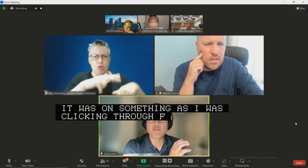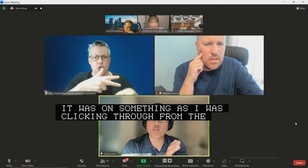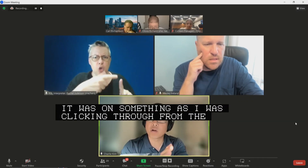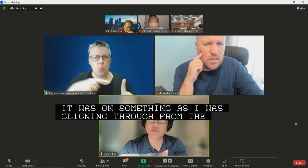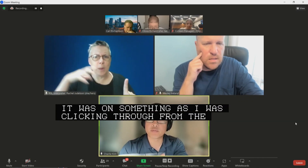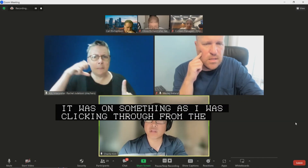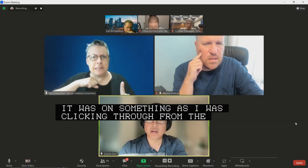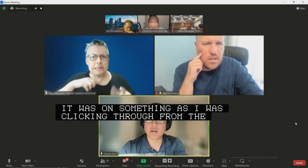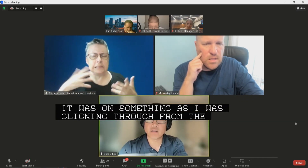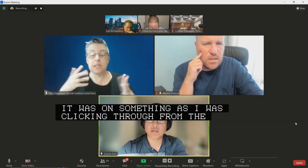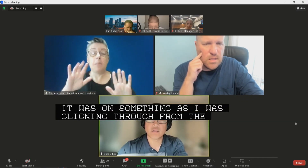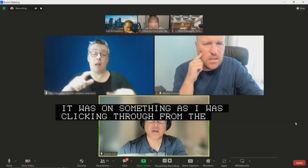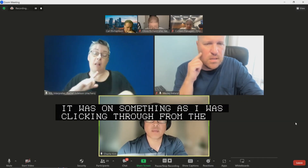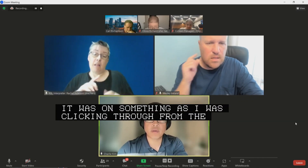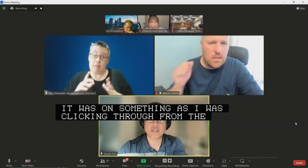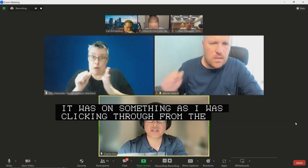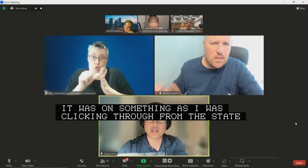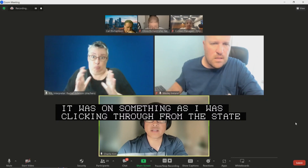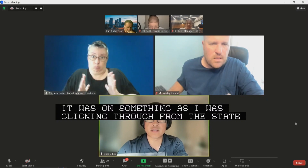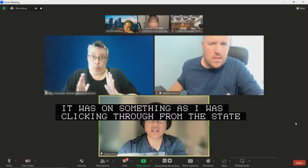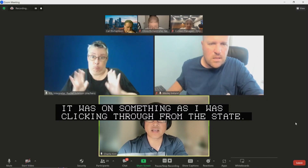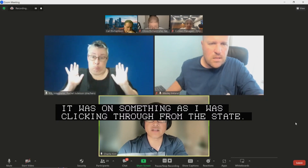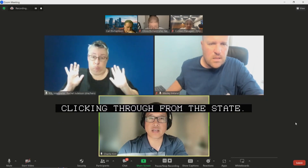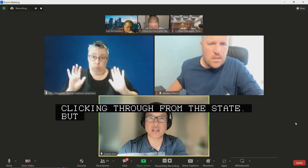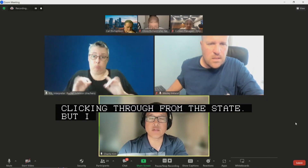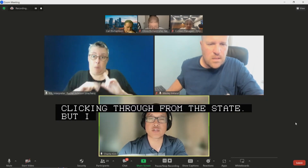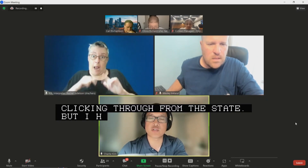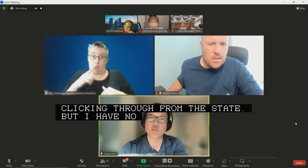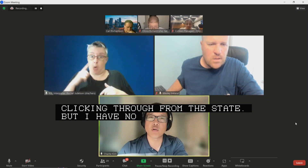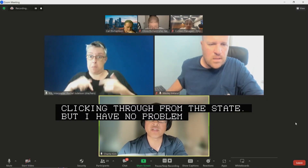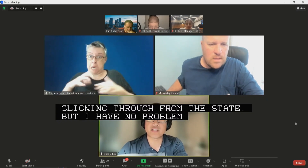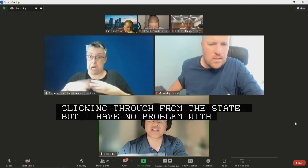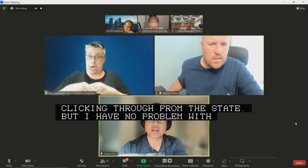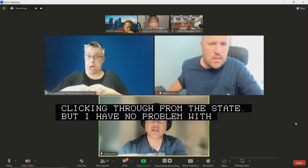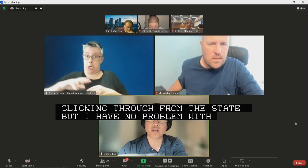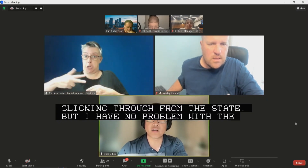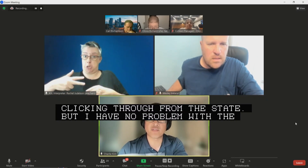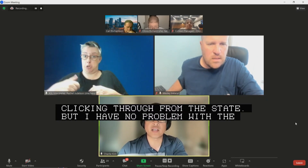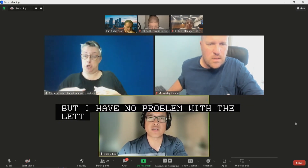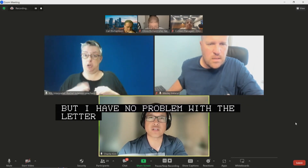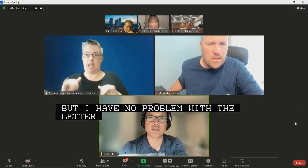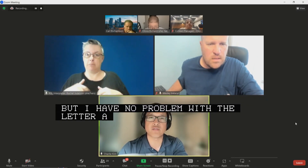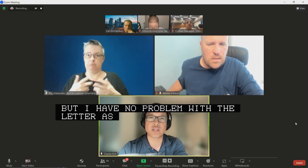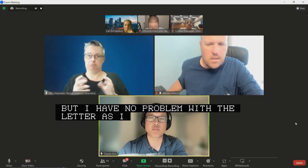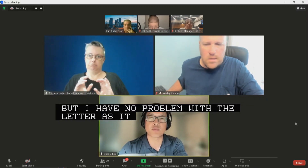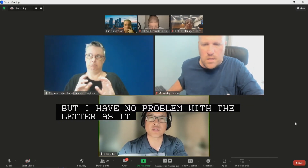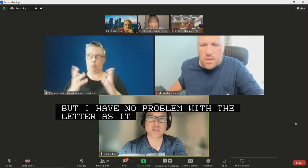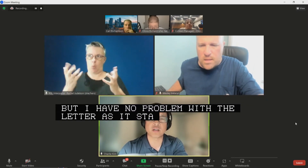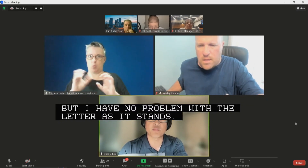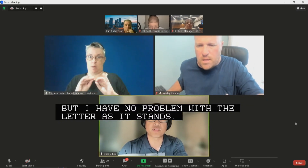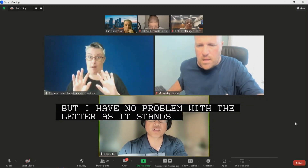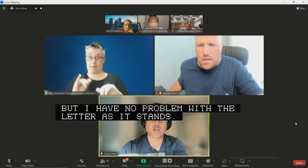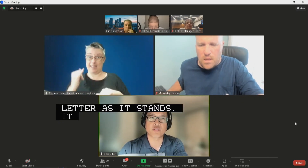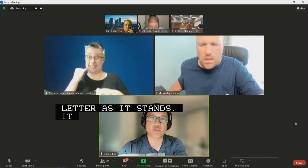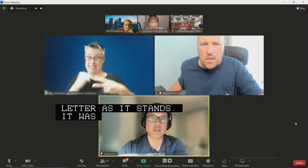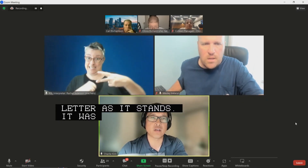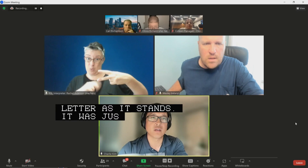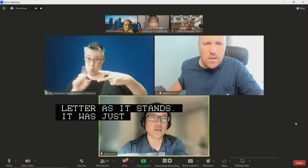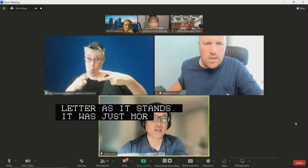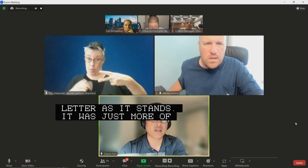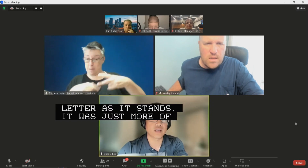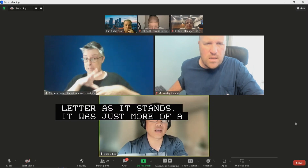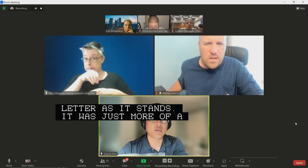but I have no problems with the letter as it stands. It was just more of a detailed clarification if it's supposed to encompass all